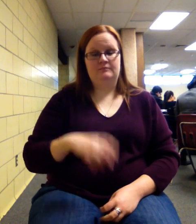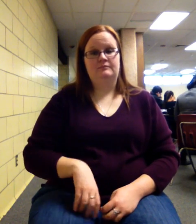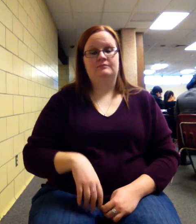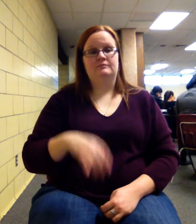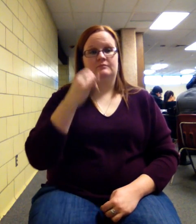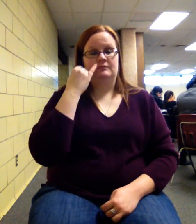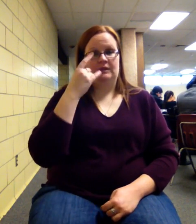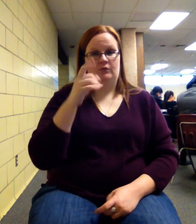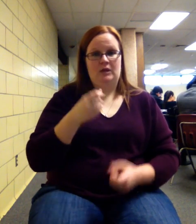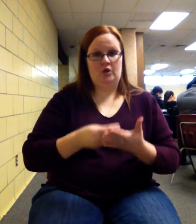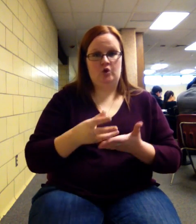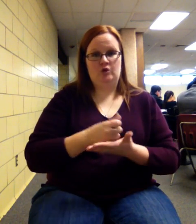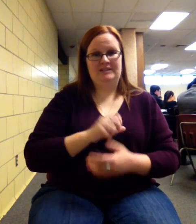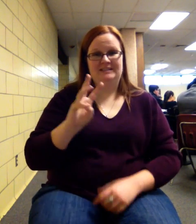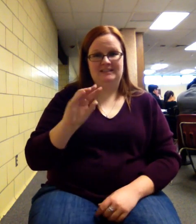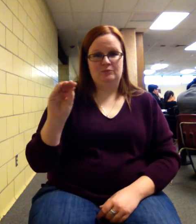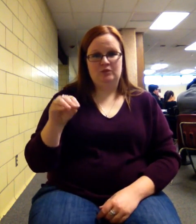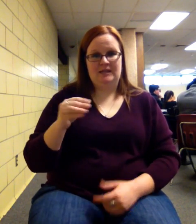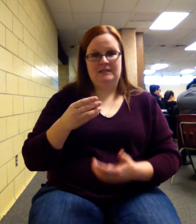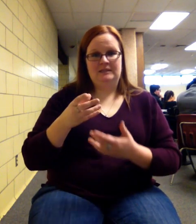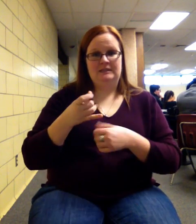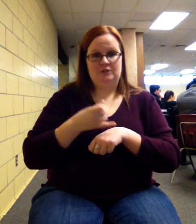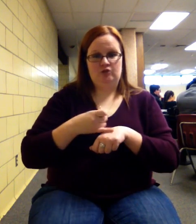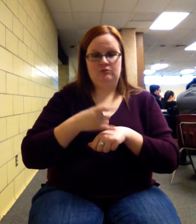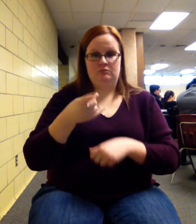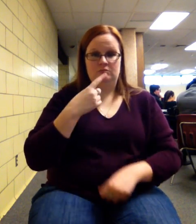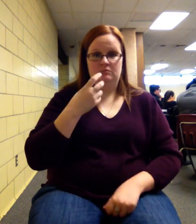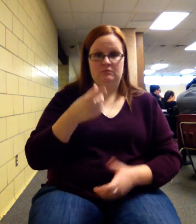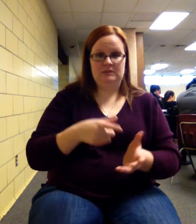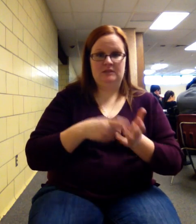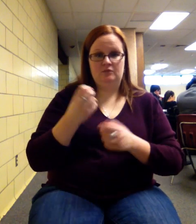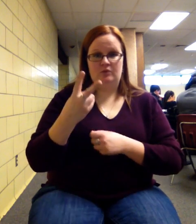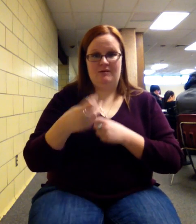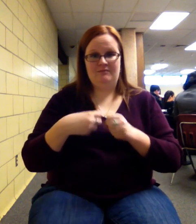can earn 6% interest, the rule of 72 is saying it takes 12 years for your money to double.